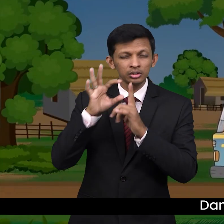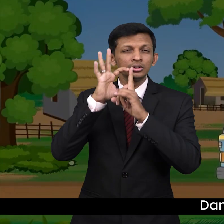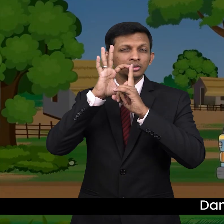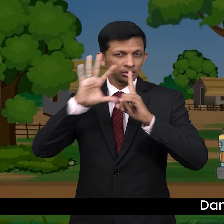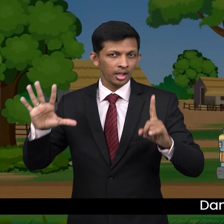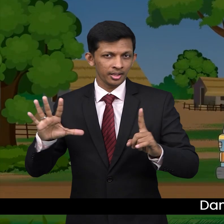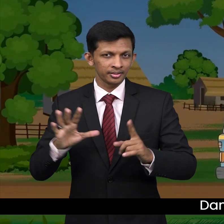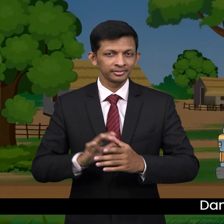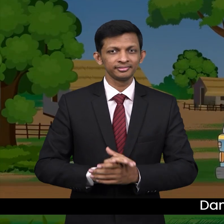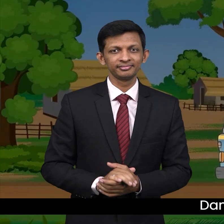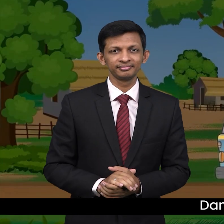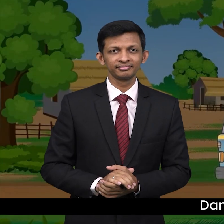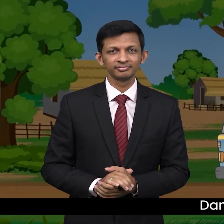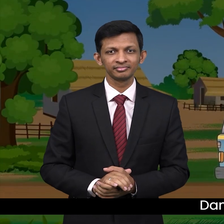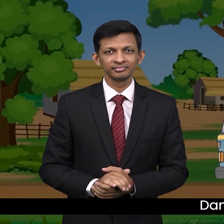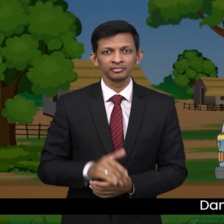Dangerous traveling.